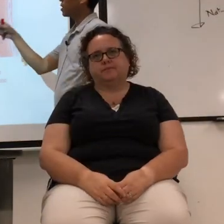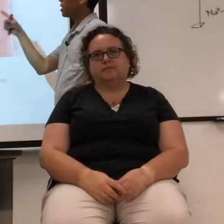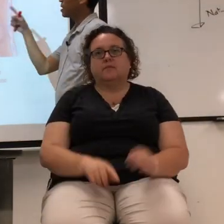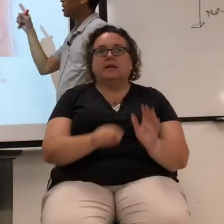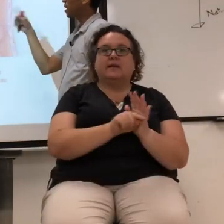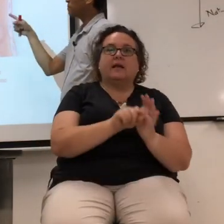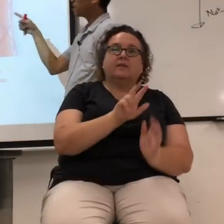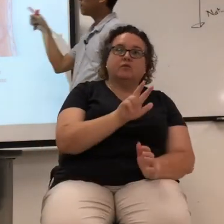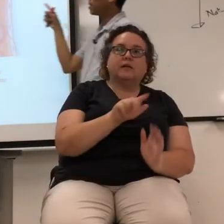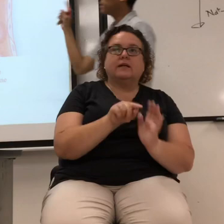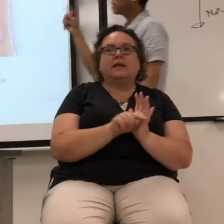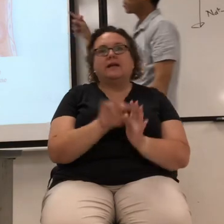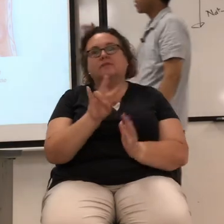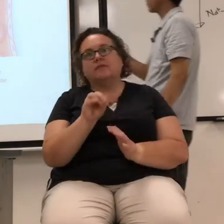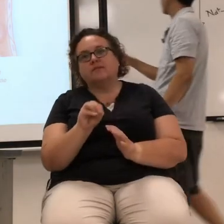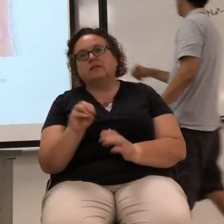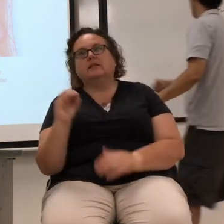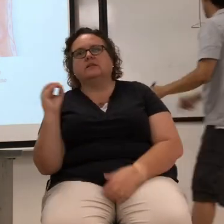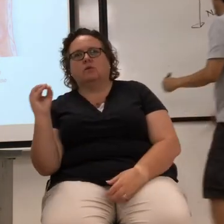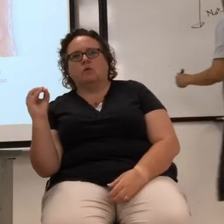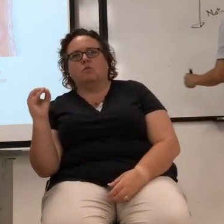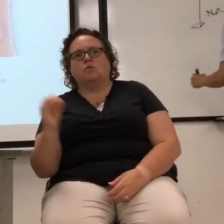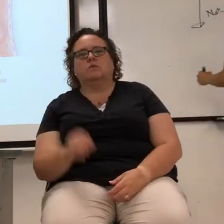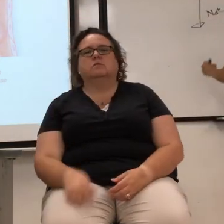Negative 3, negative 70, 0.